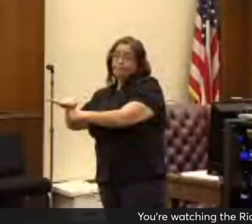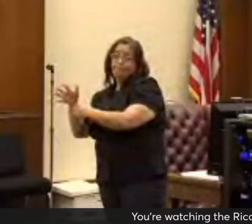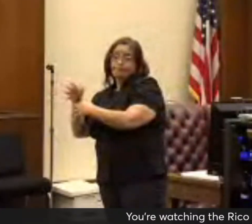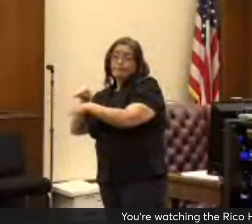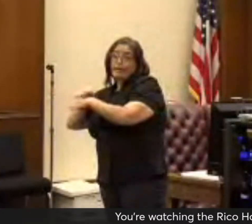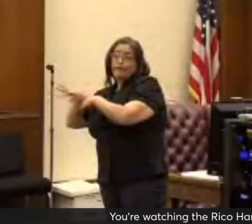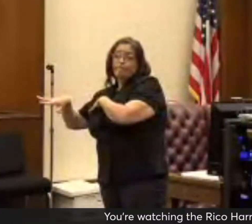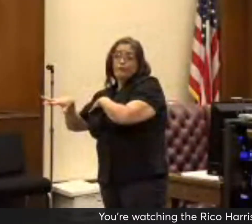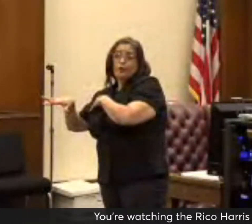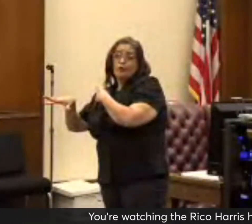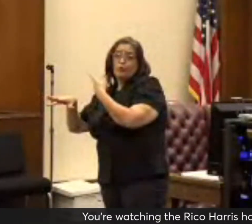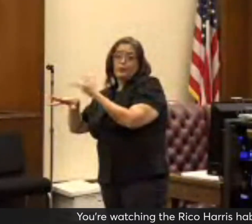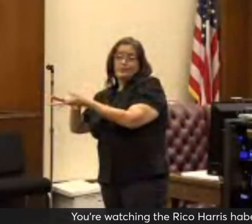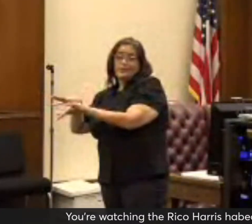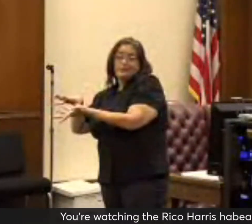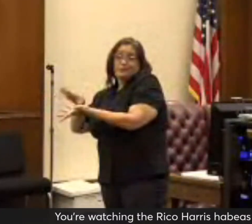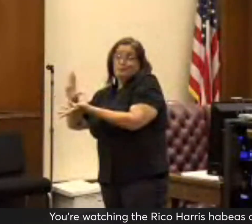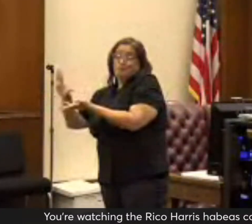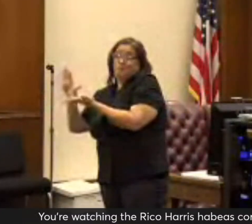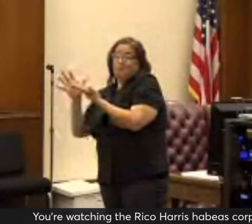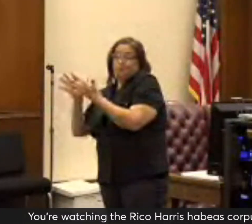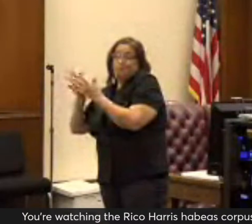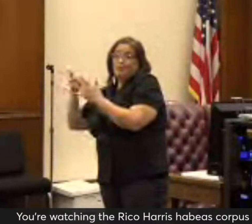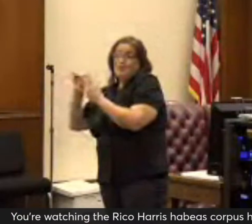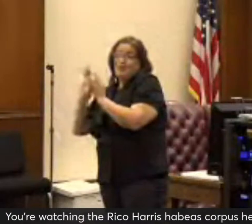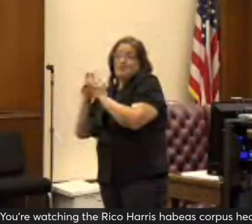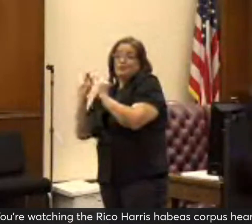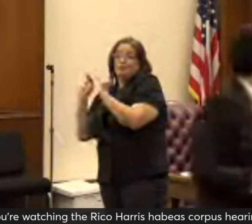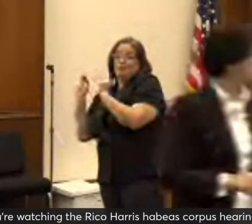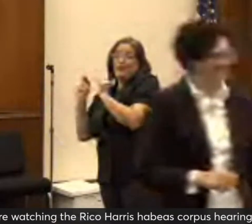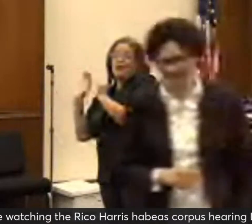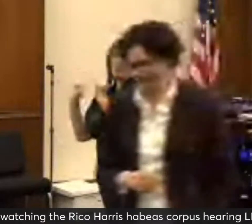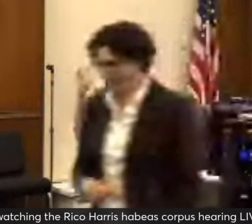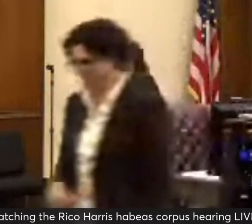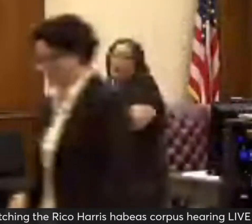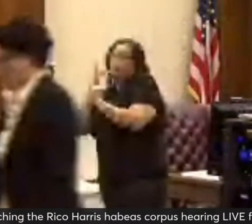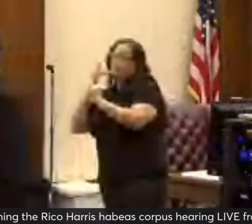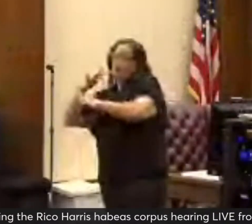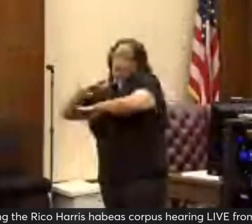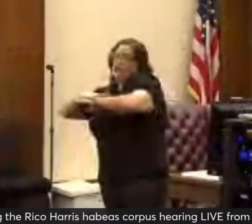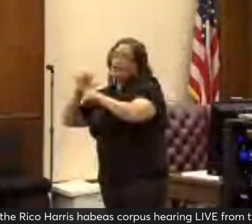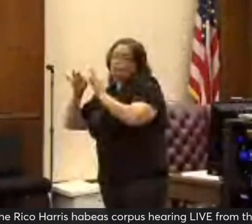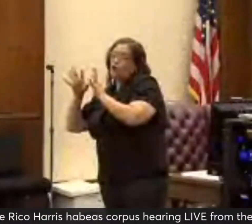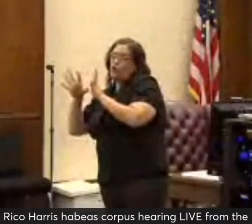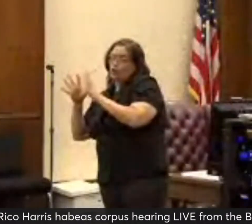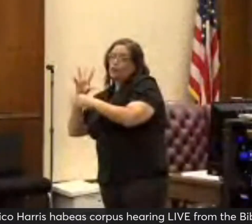That's why we like to have the table interpreter. Yes, Thank you. Nothing further. you're welcome.